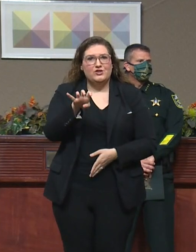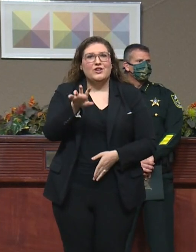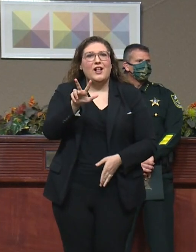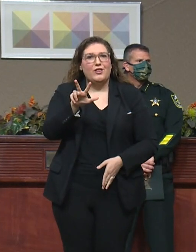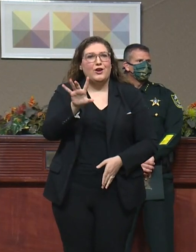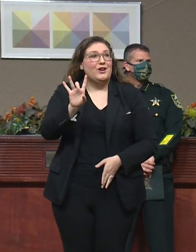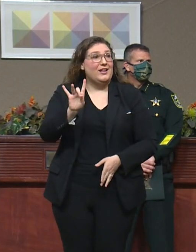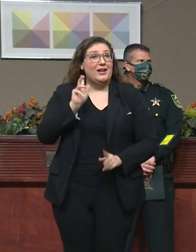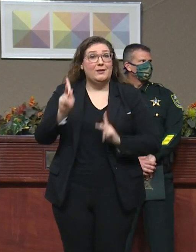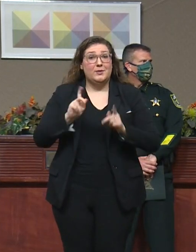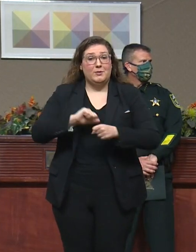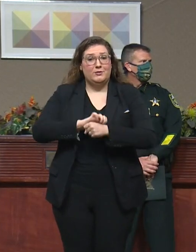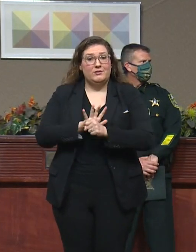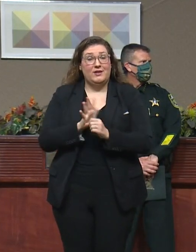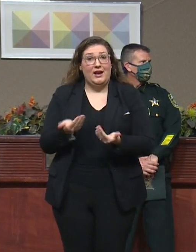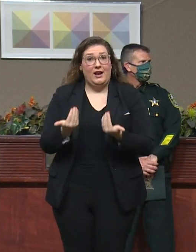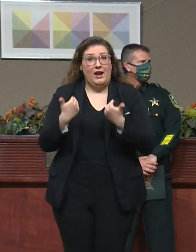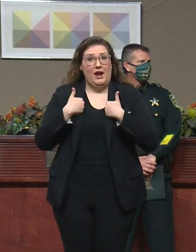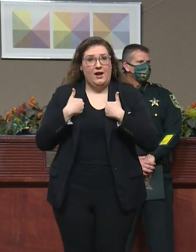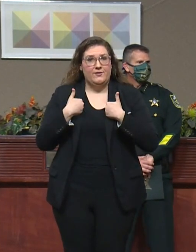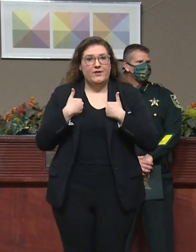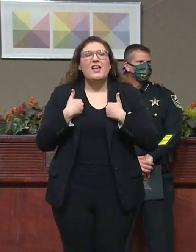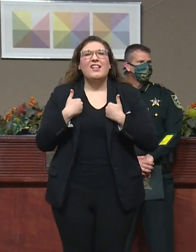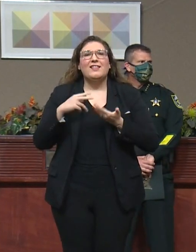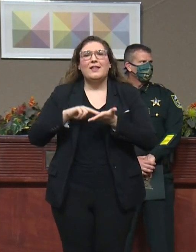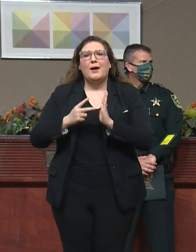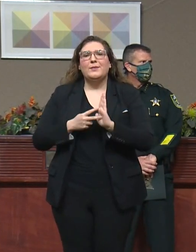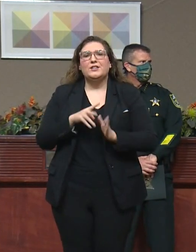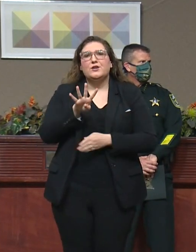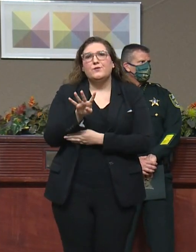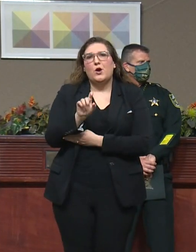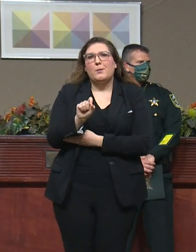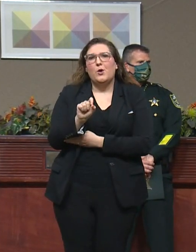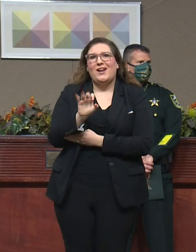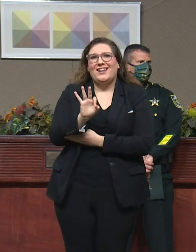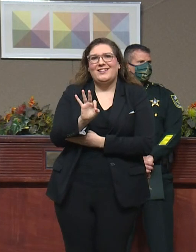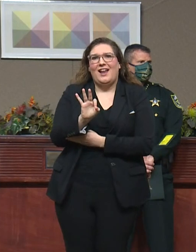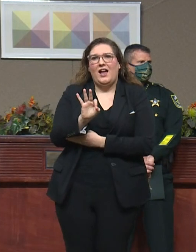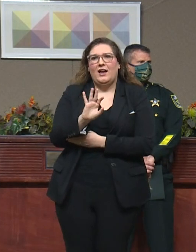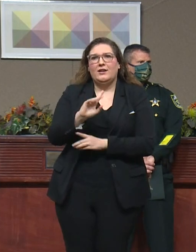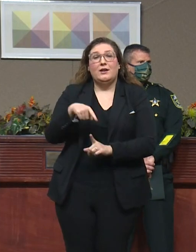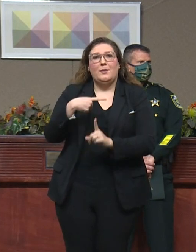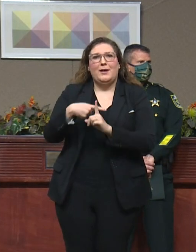1,438 positive cases with a 4.9 positivity rate.